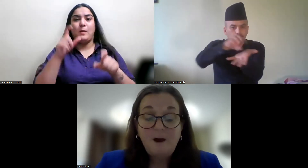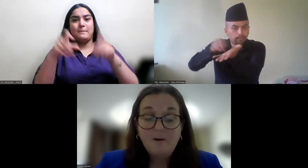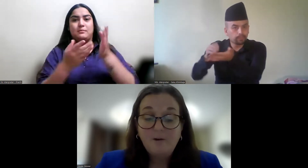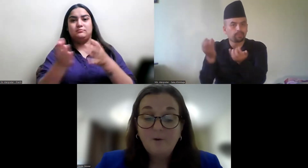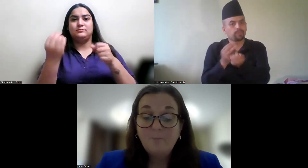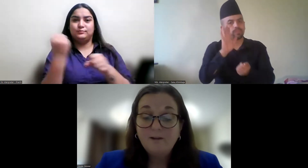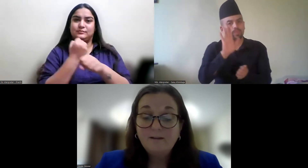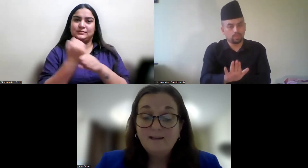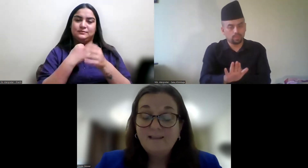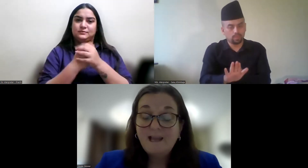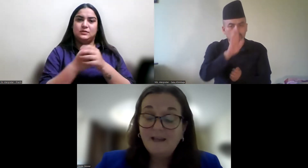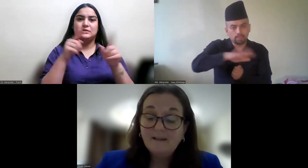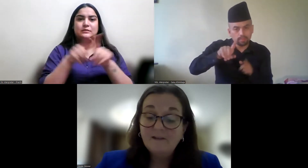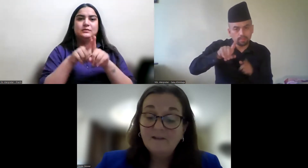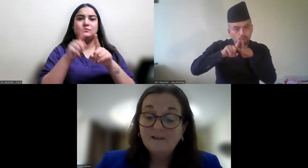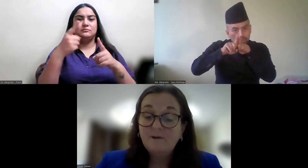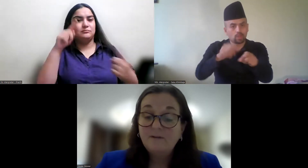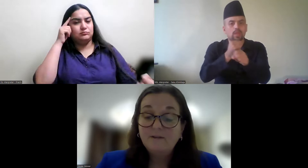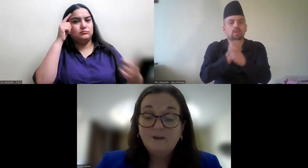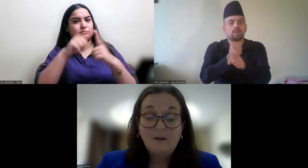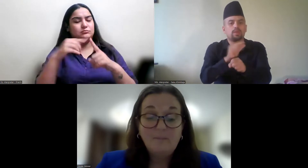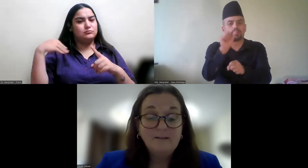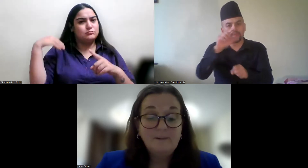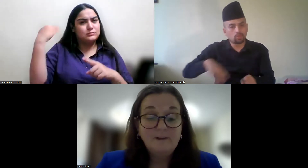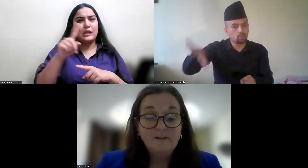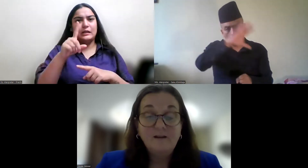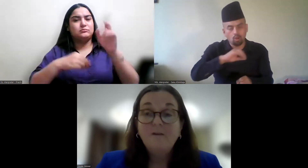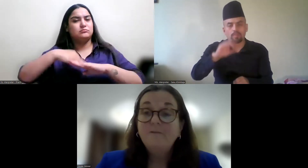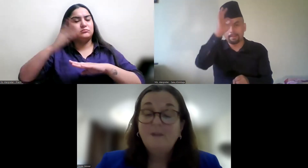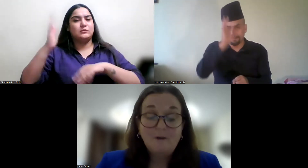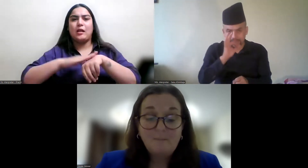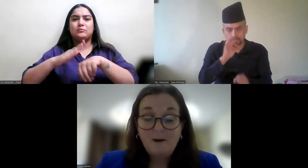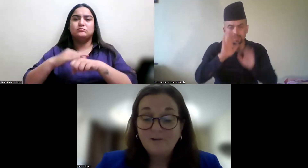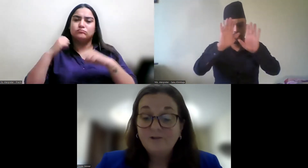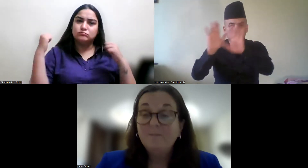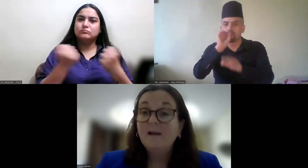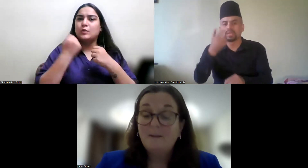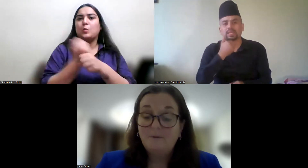UNICEF's partner, who brings in decades of experience in child participation,